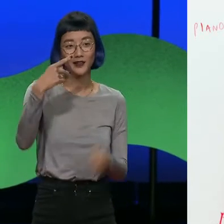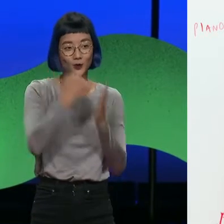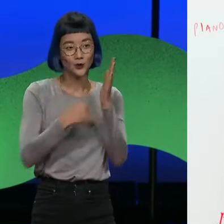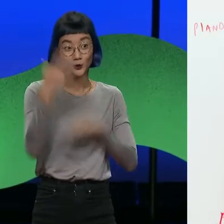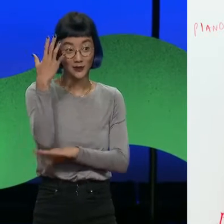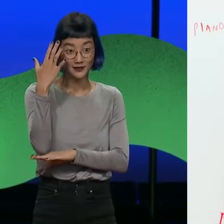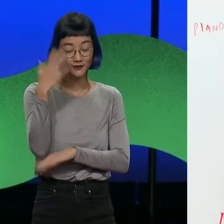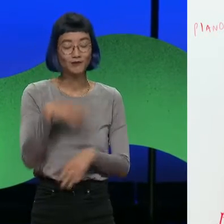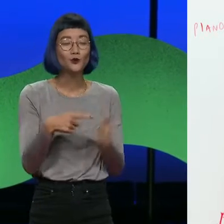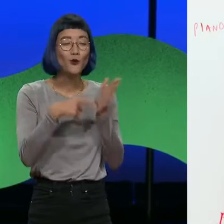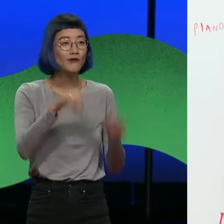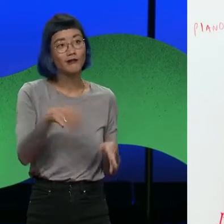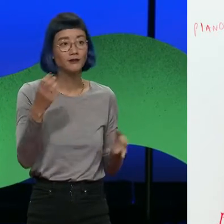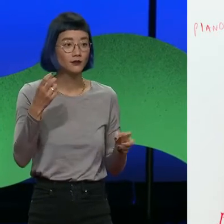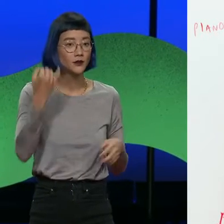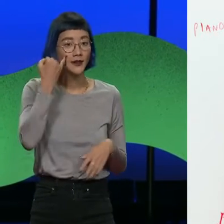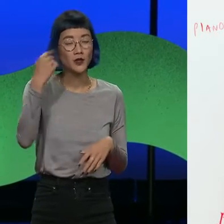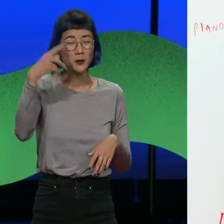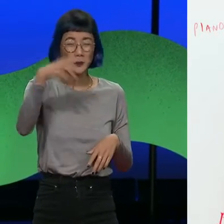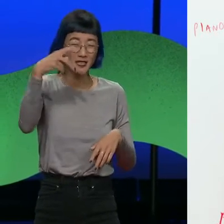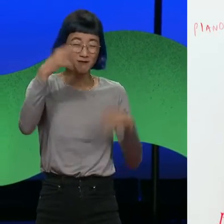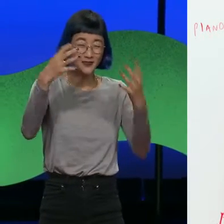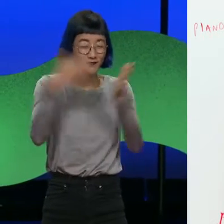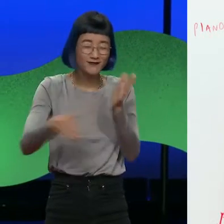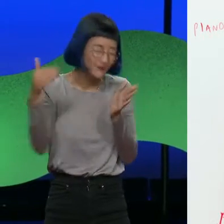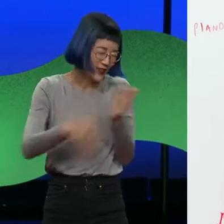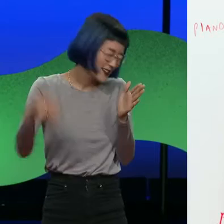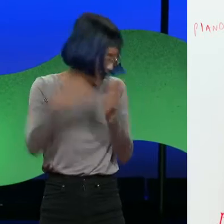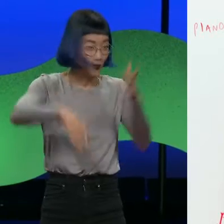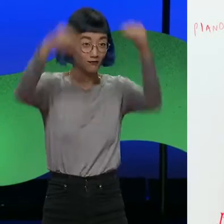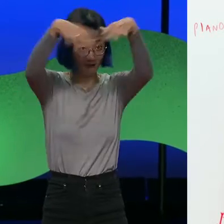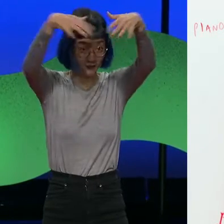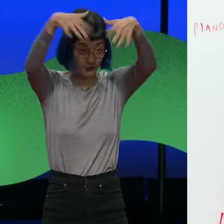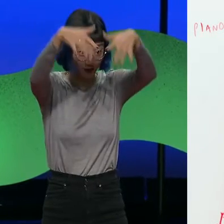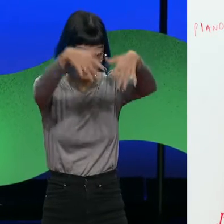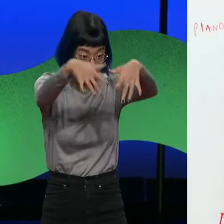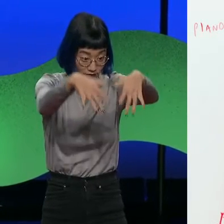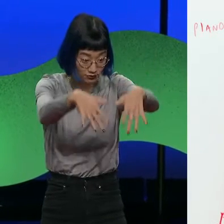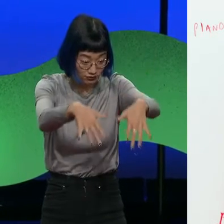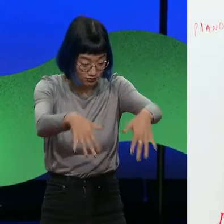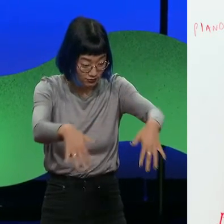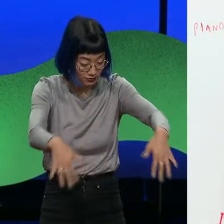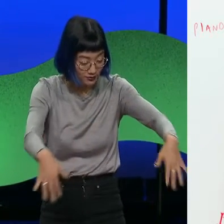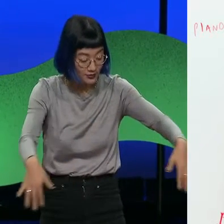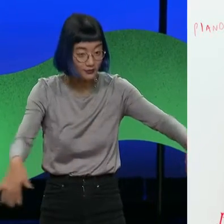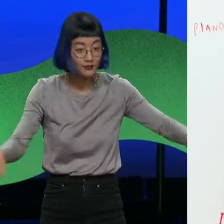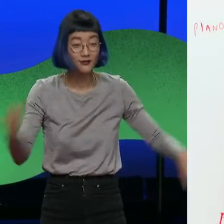This is my drawing of a P tree, which demonstrates no matter how many thousands upon thousands of Ps